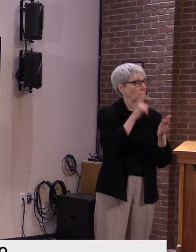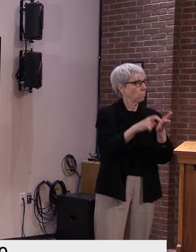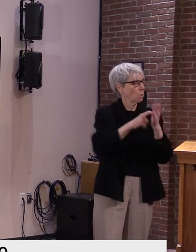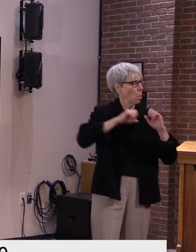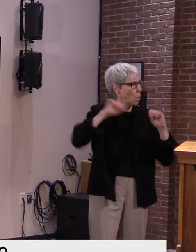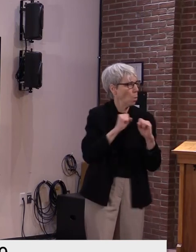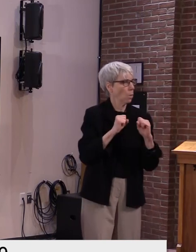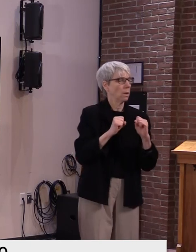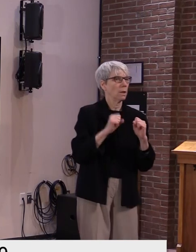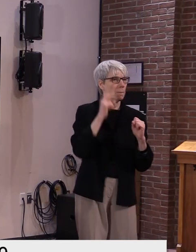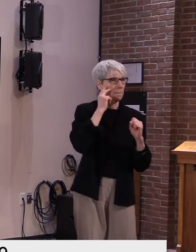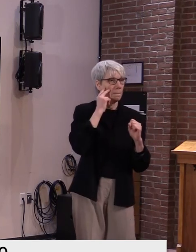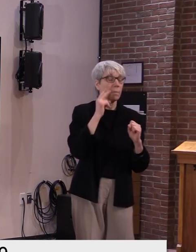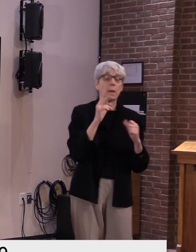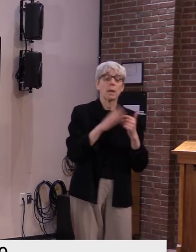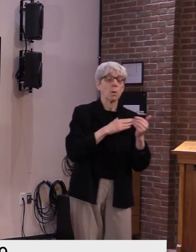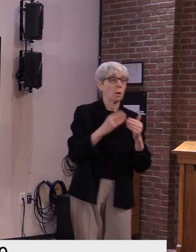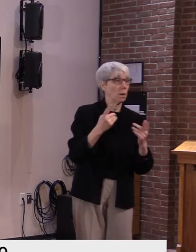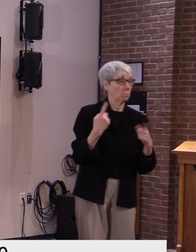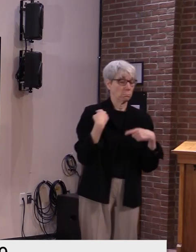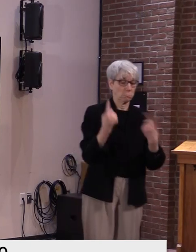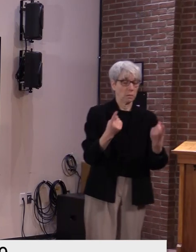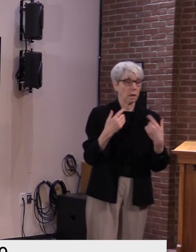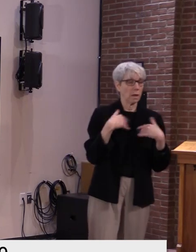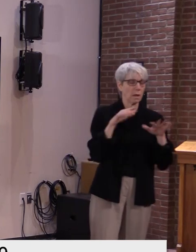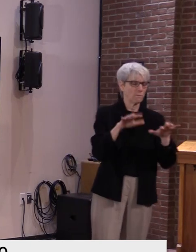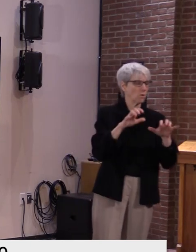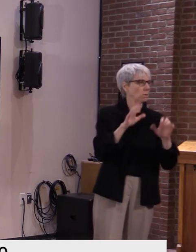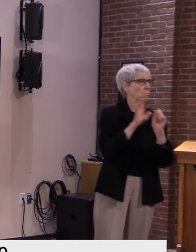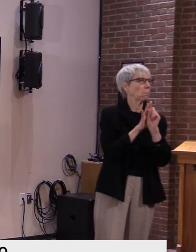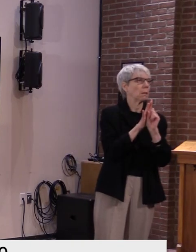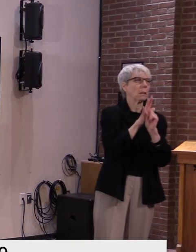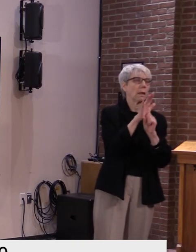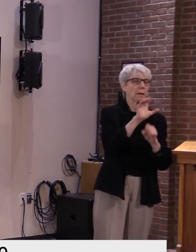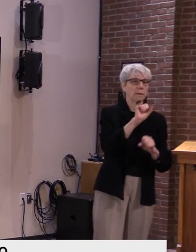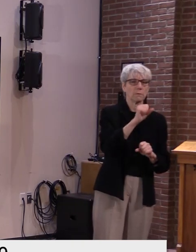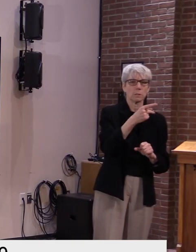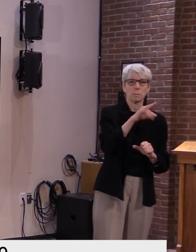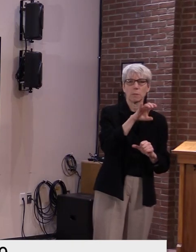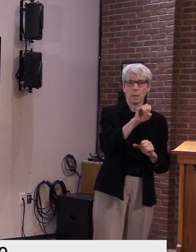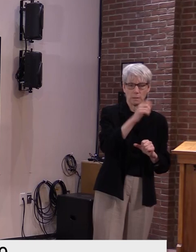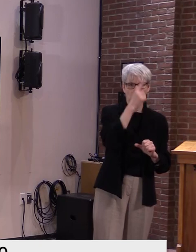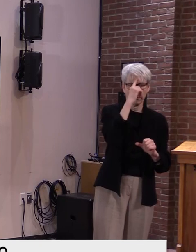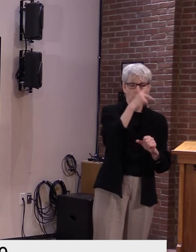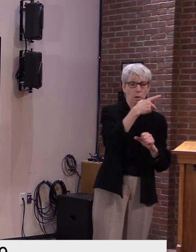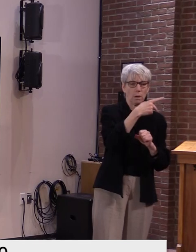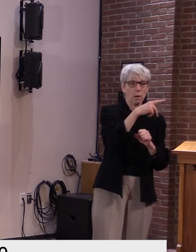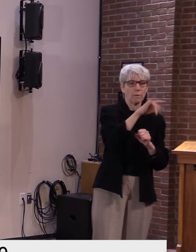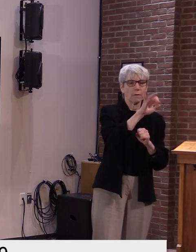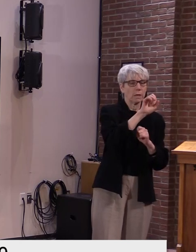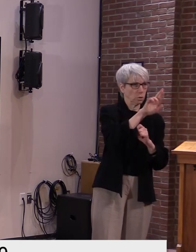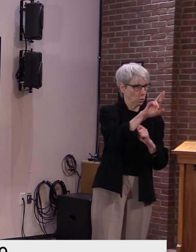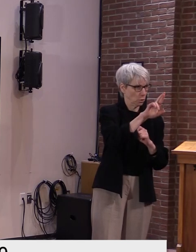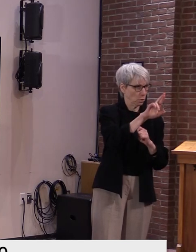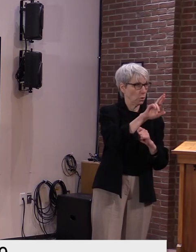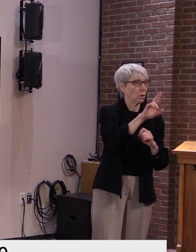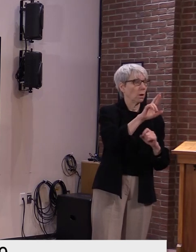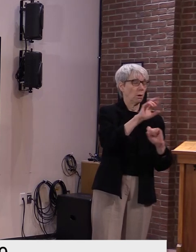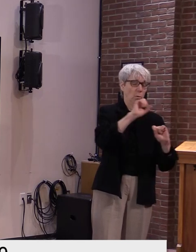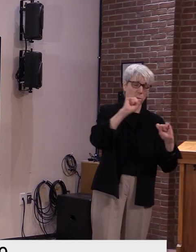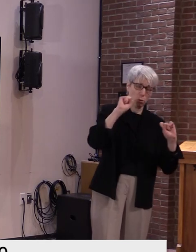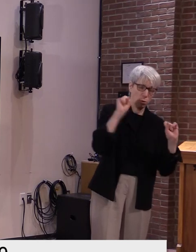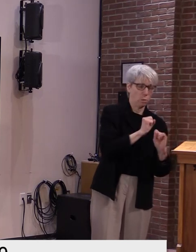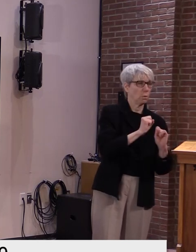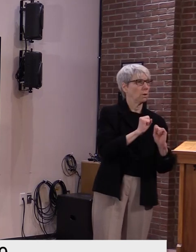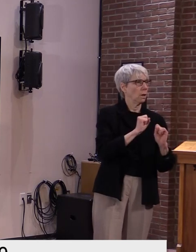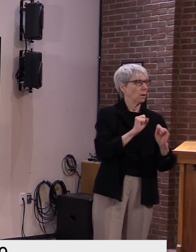we're in good shape because of the freezer capacity we have here that would accommodate the Pfizer vaccine. And again, we don't have